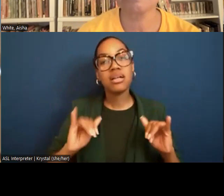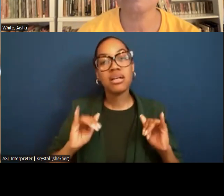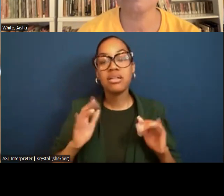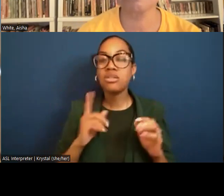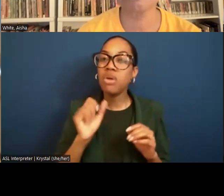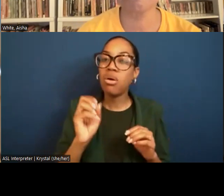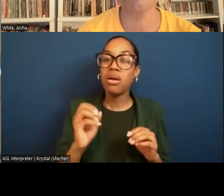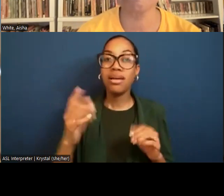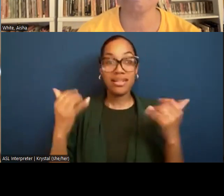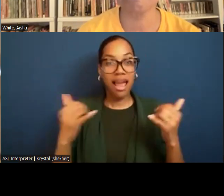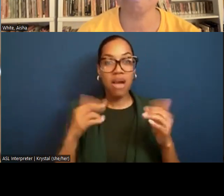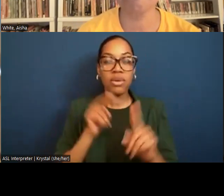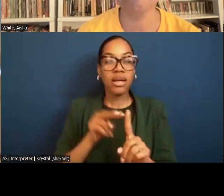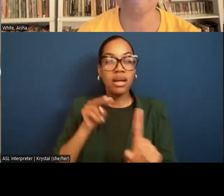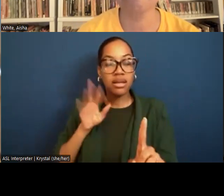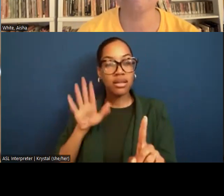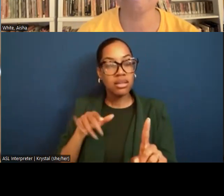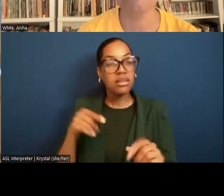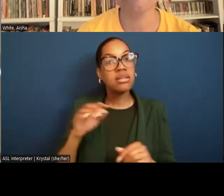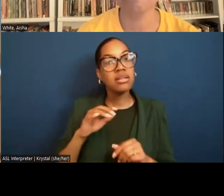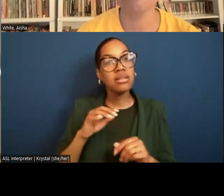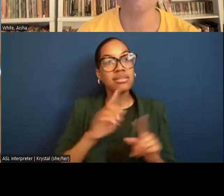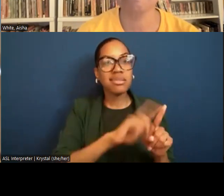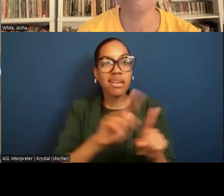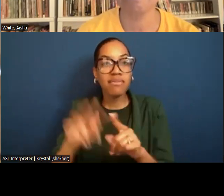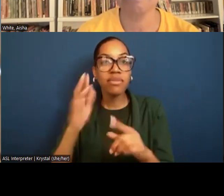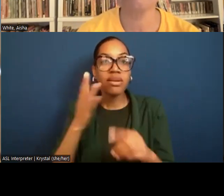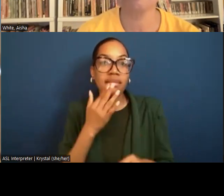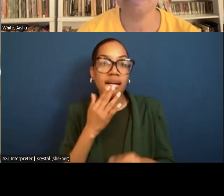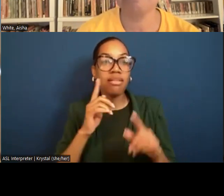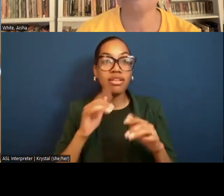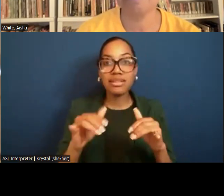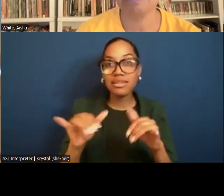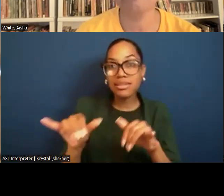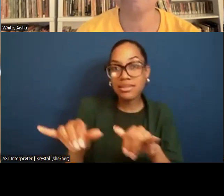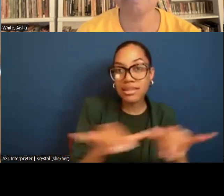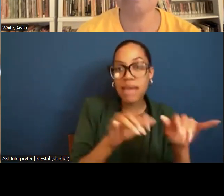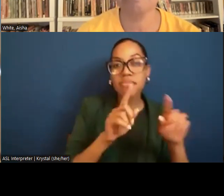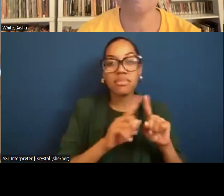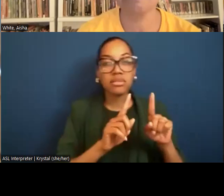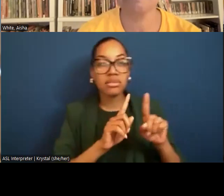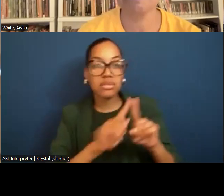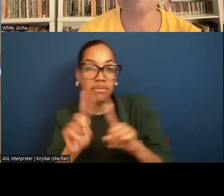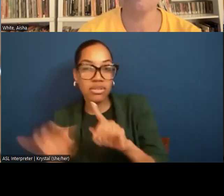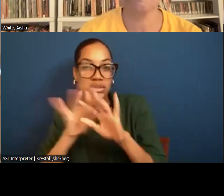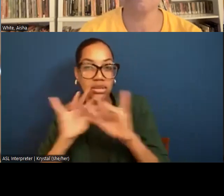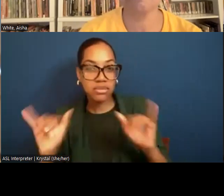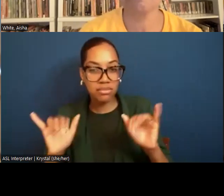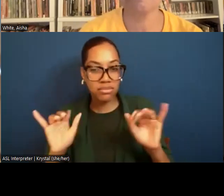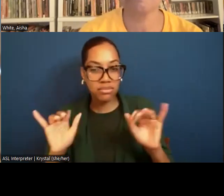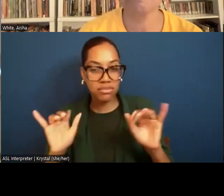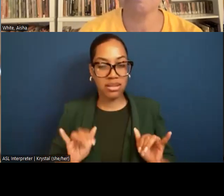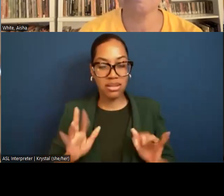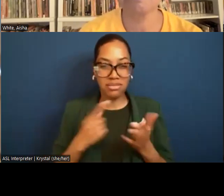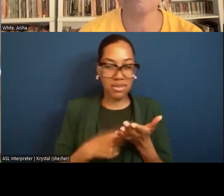same but different. So again, completely decontextualized in terms of understanding race,